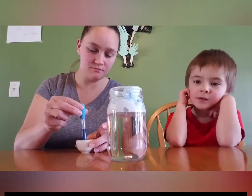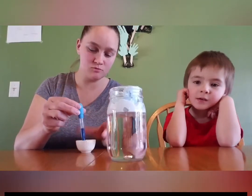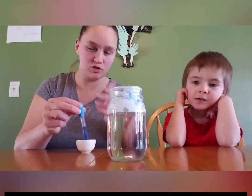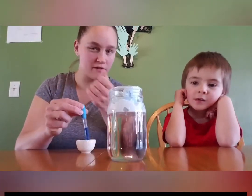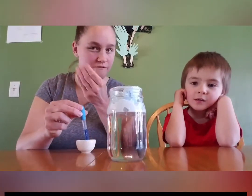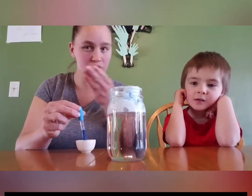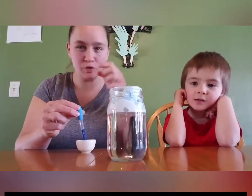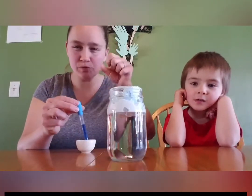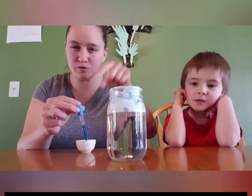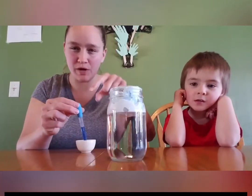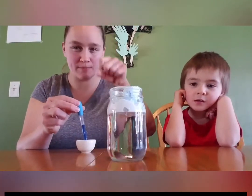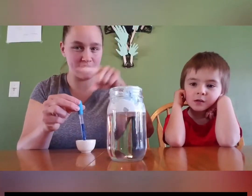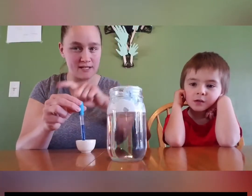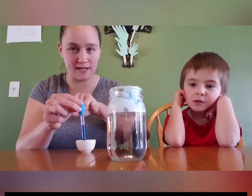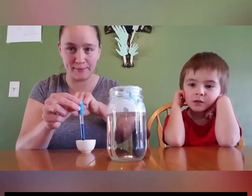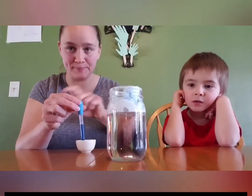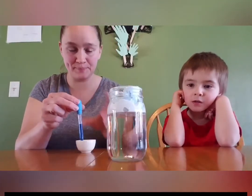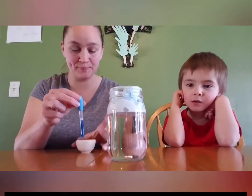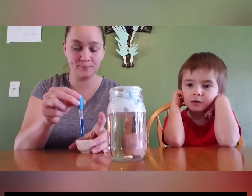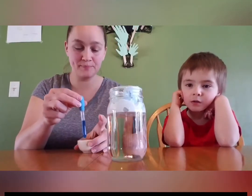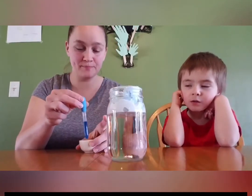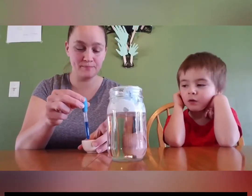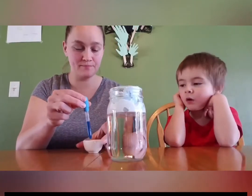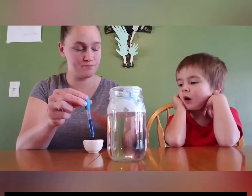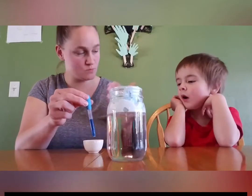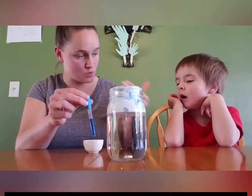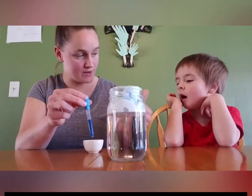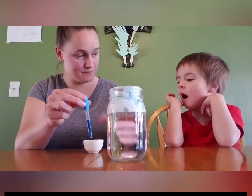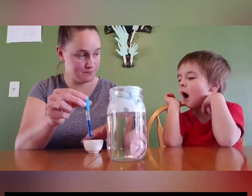A few drops at a time. Okay.